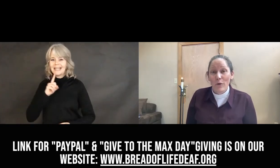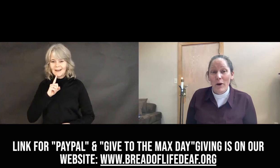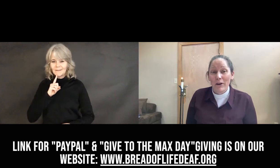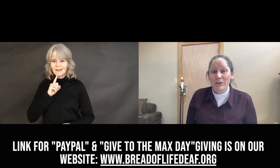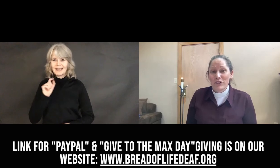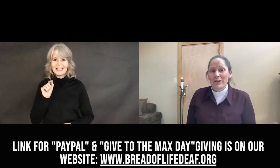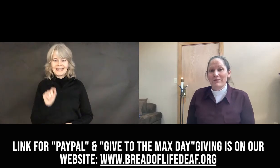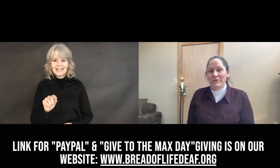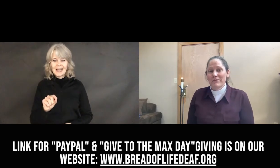www.breadoflifedef.org.